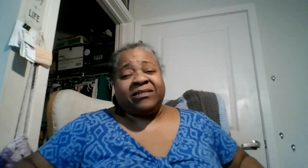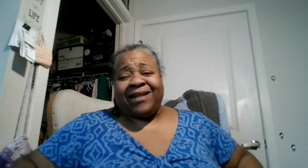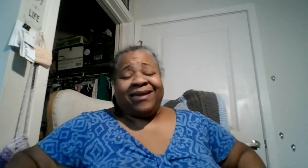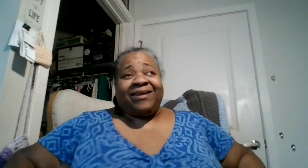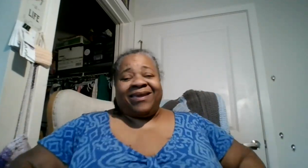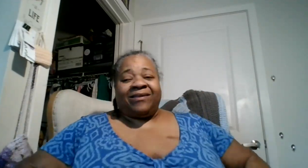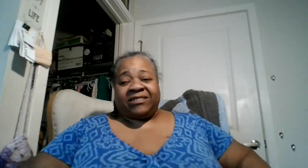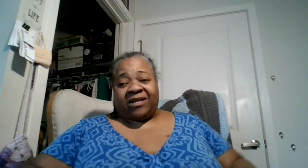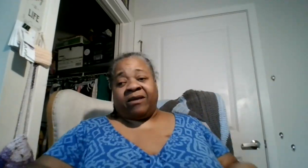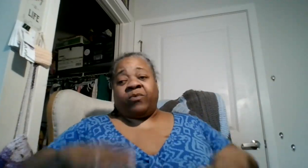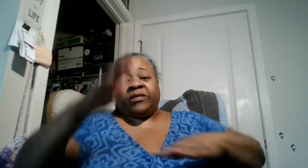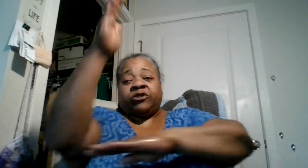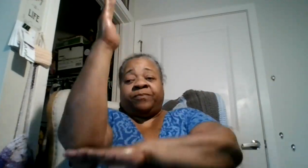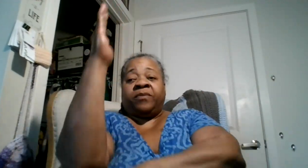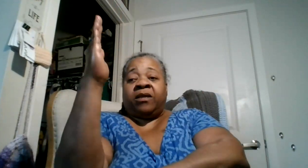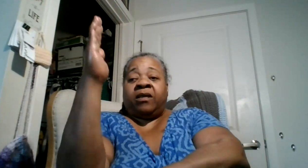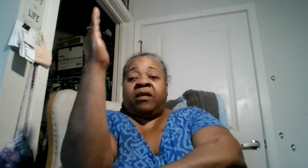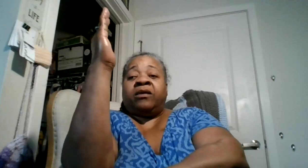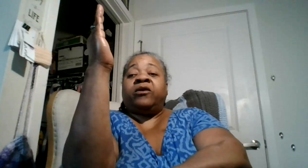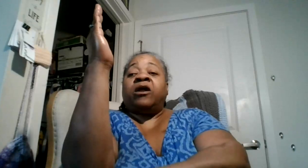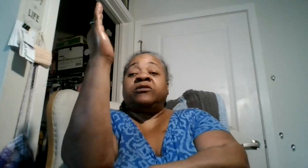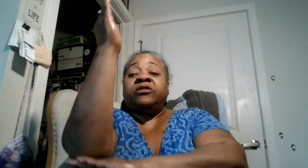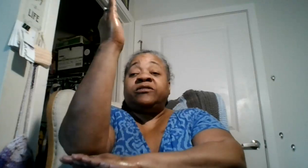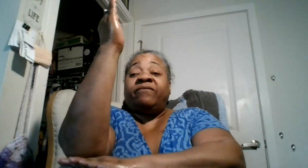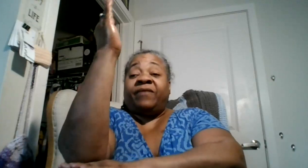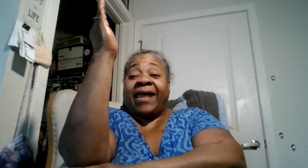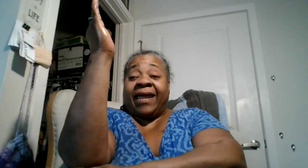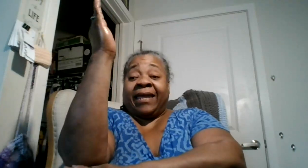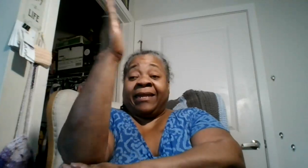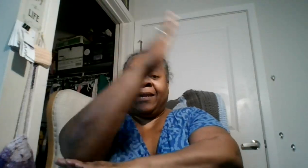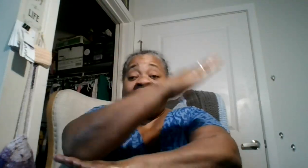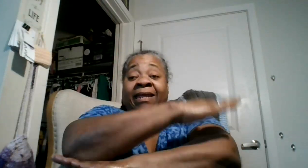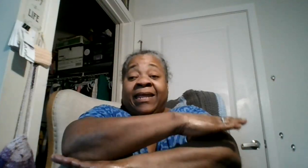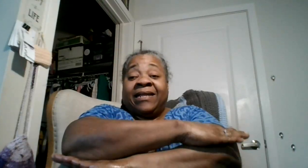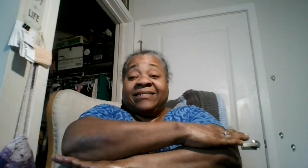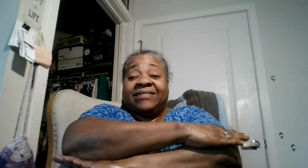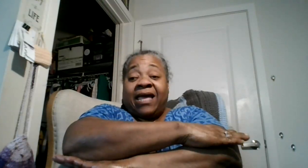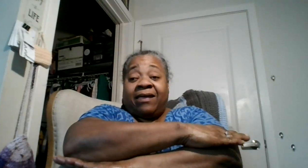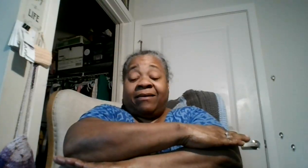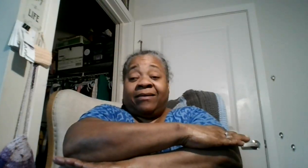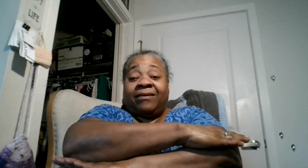like in the English language. You can also use a flat hand. Day.